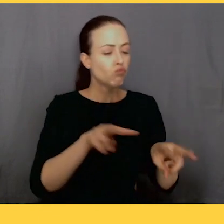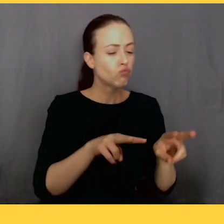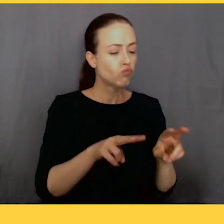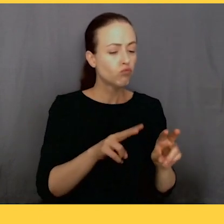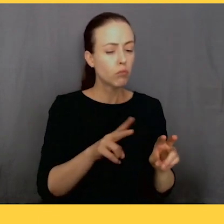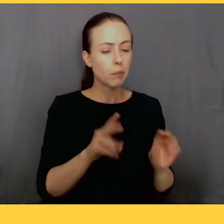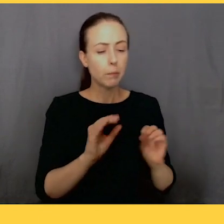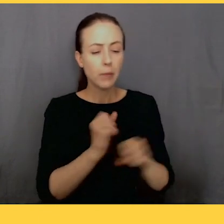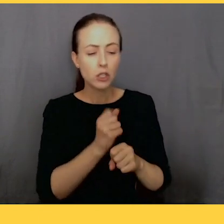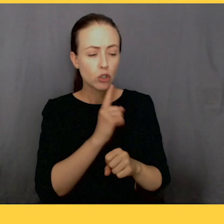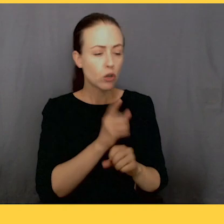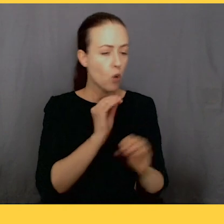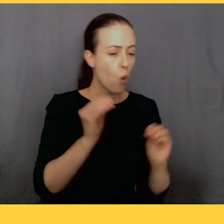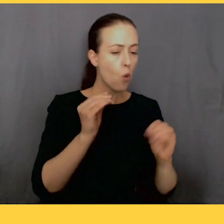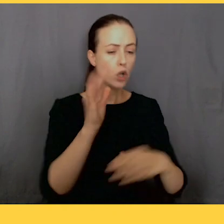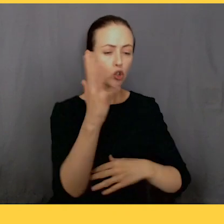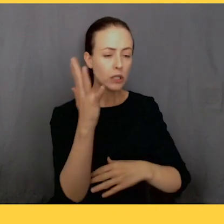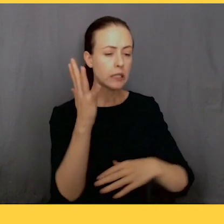slide, please.